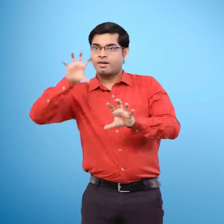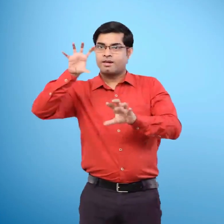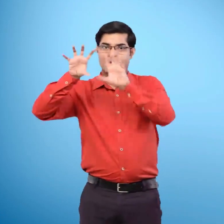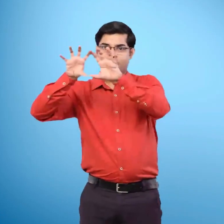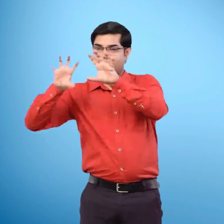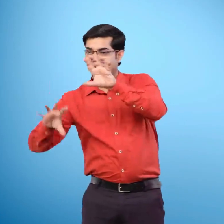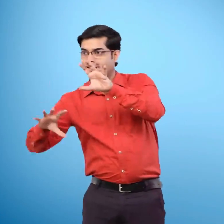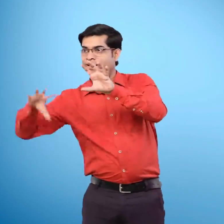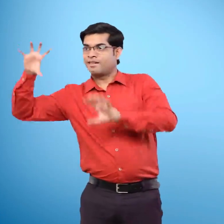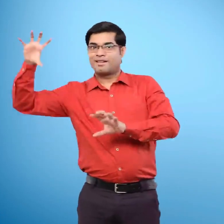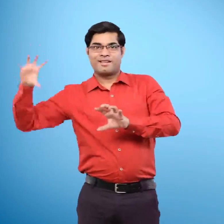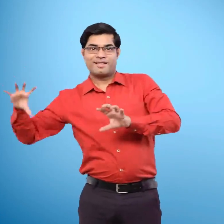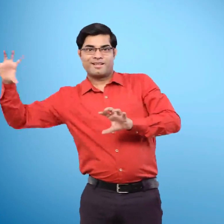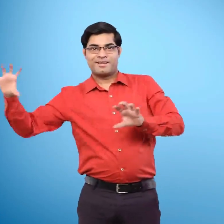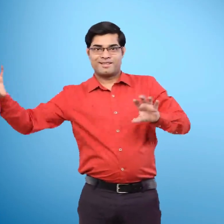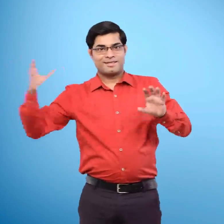above and below alternatively.